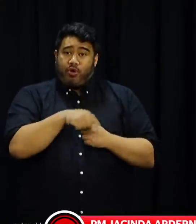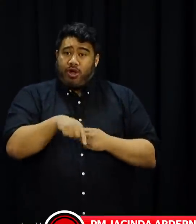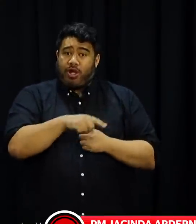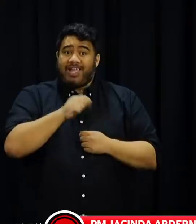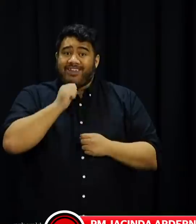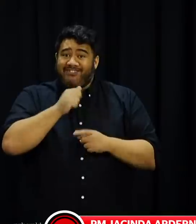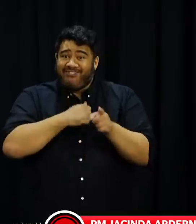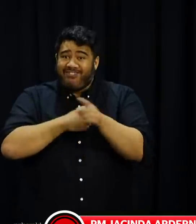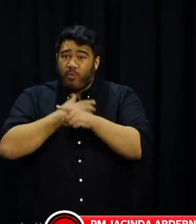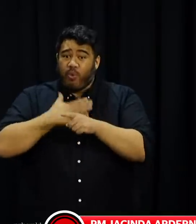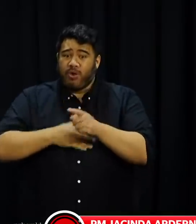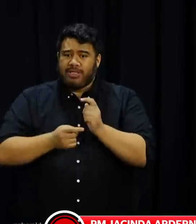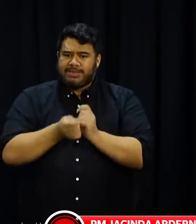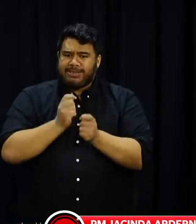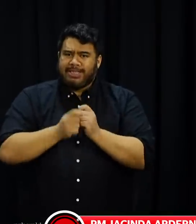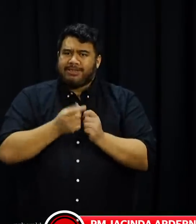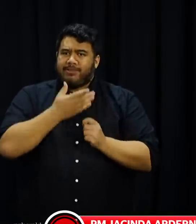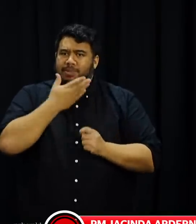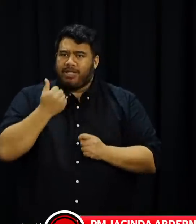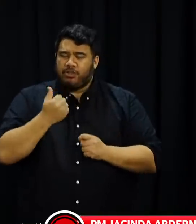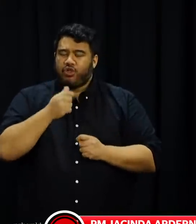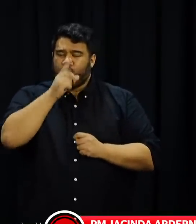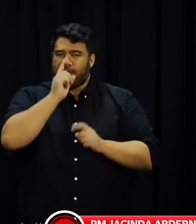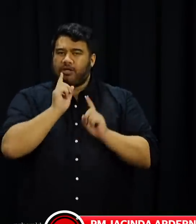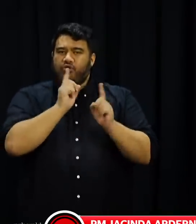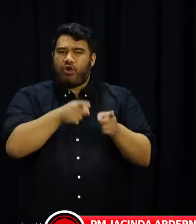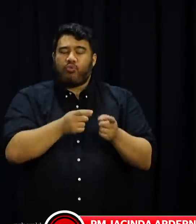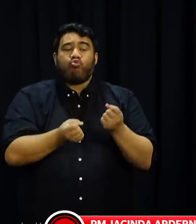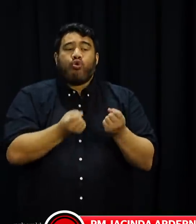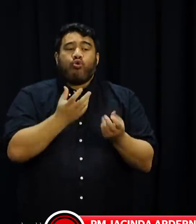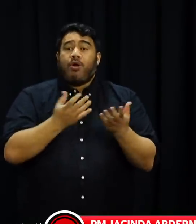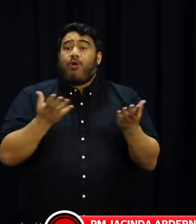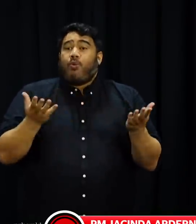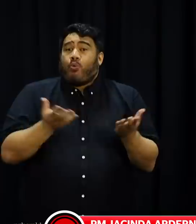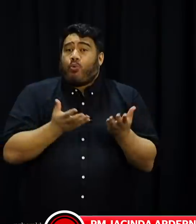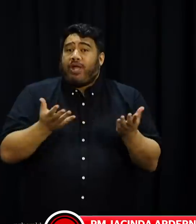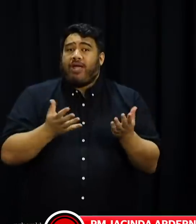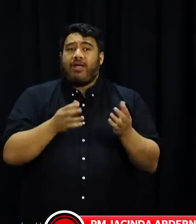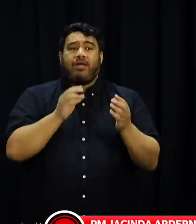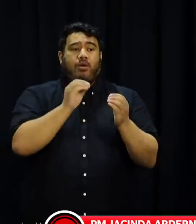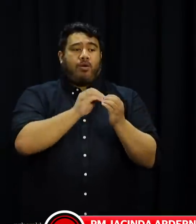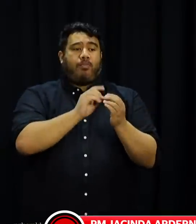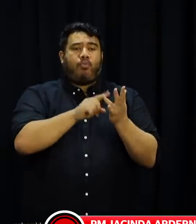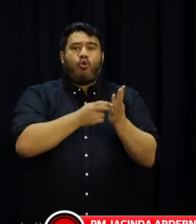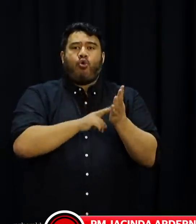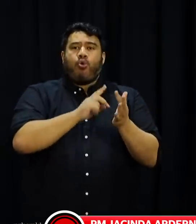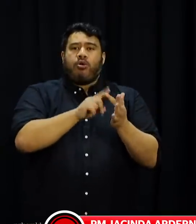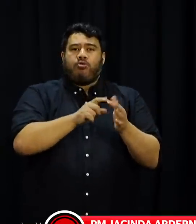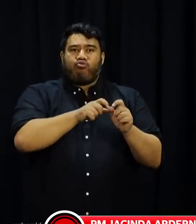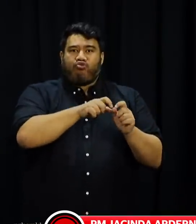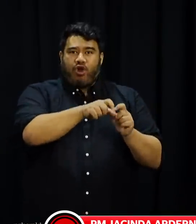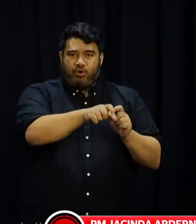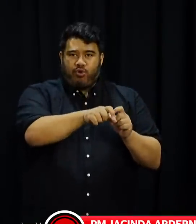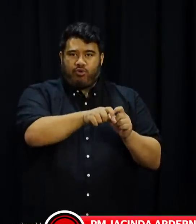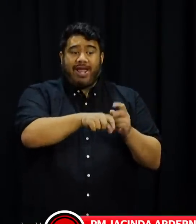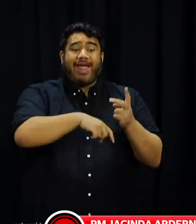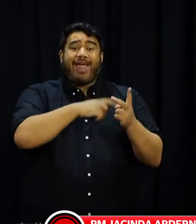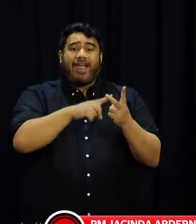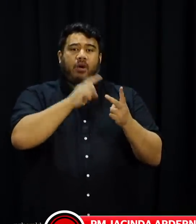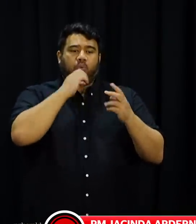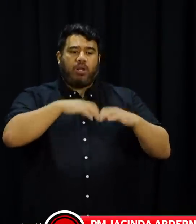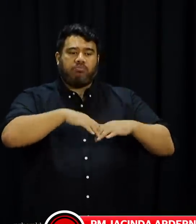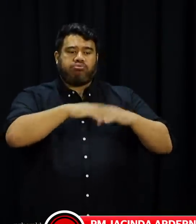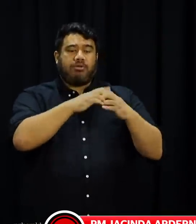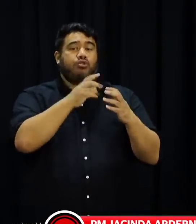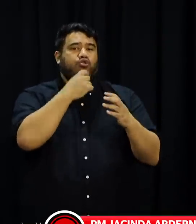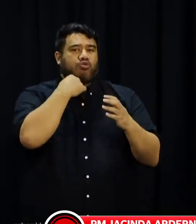available and also in Taupo. So in Rotorua at the moment it is in Vaughan Road, and there will be a pop-up testing centre in addition